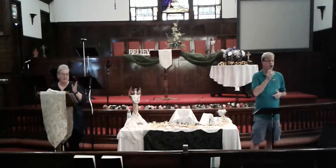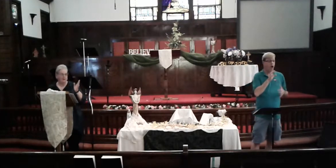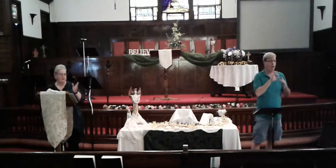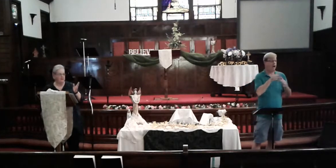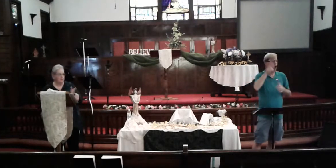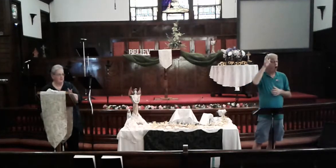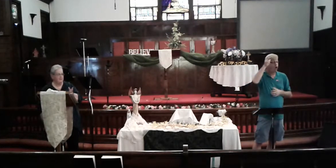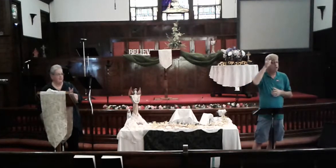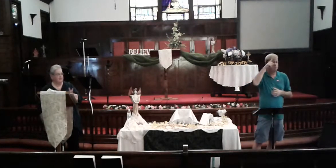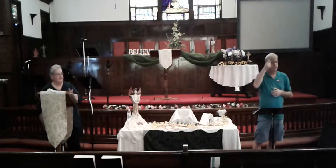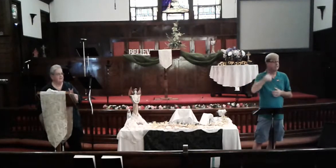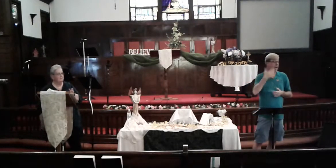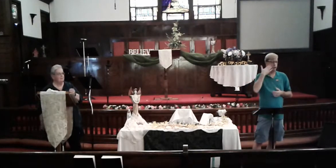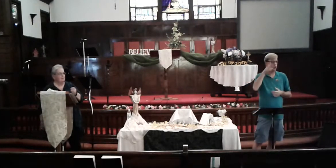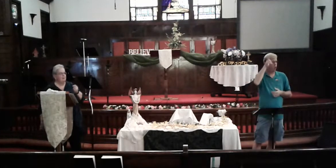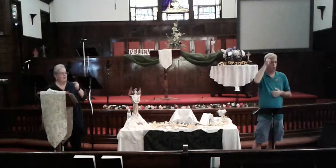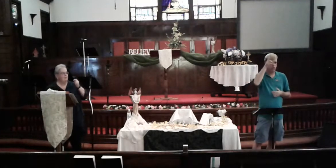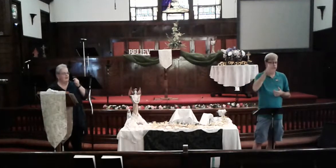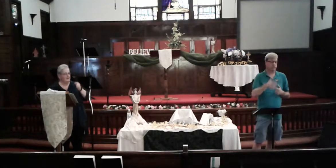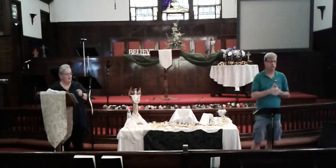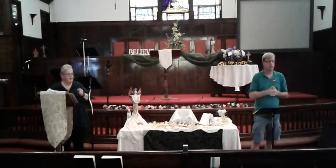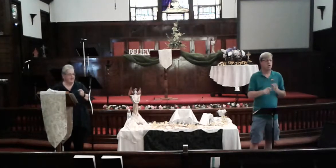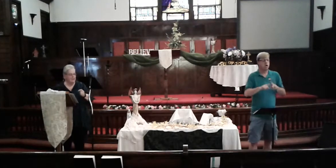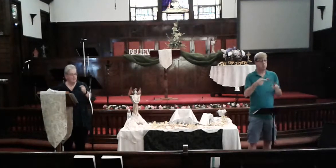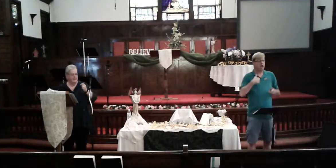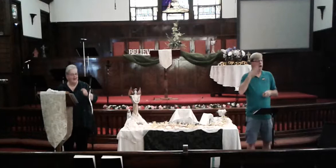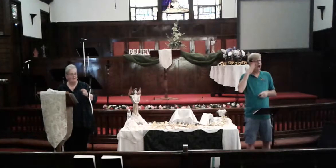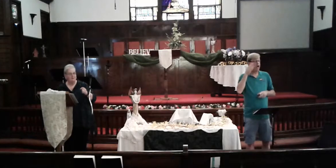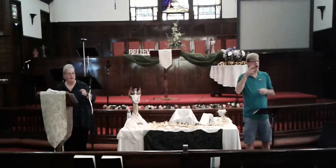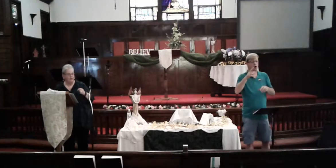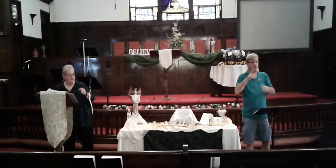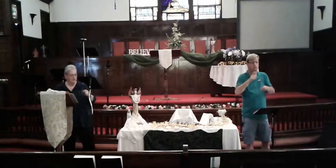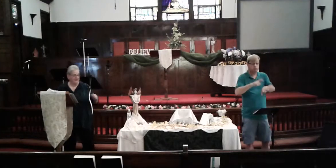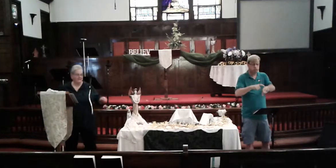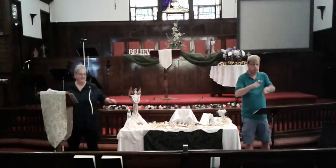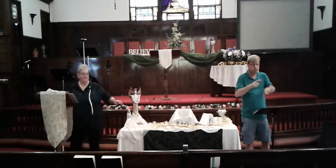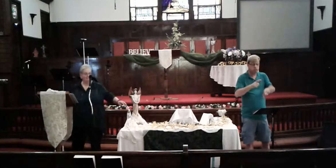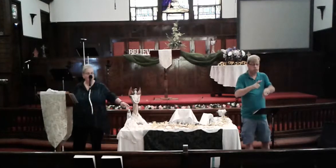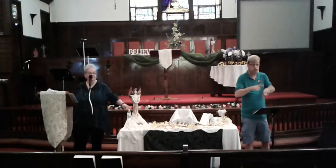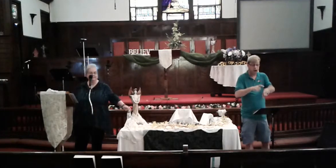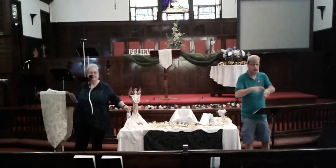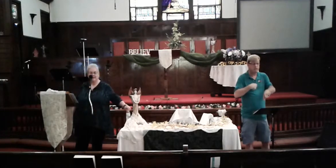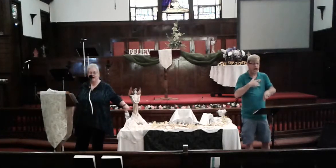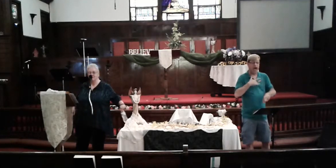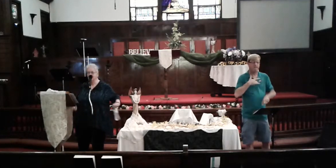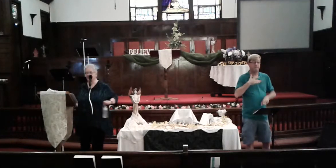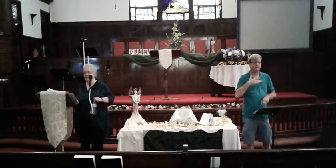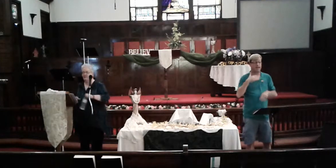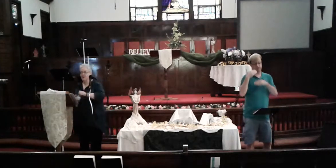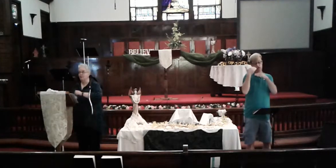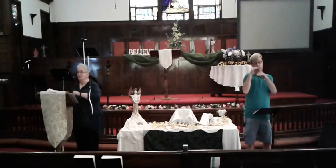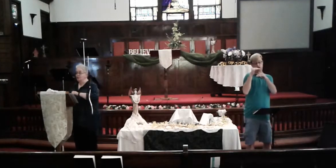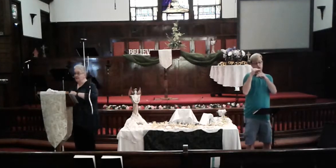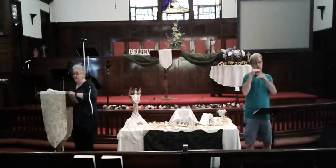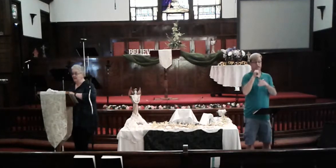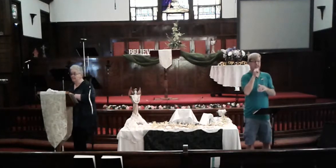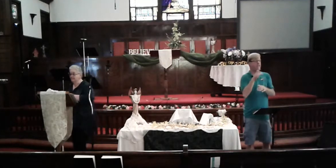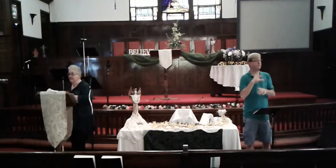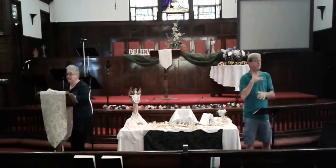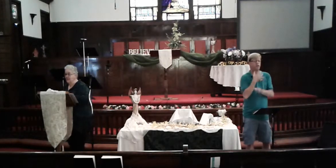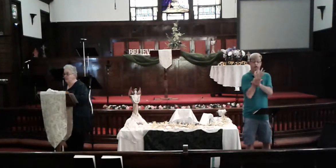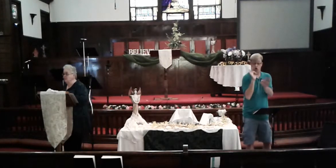less about those than I do most other things. But I know times when I felt restricted, times when I didn't feel